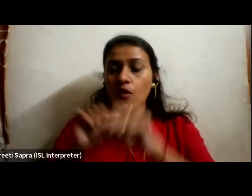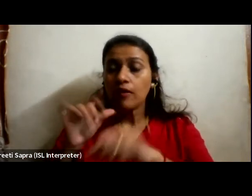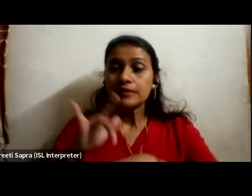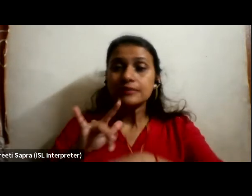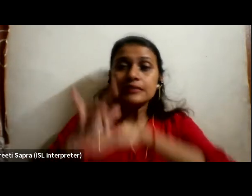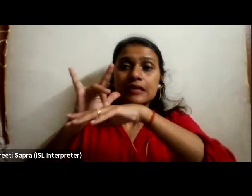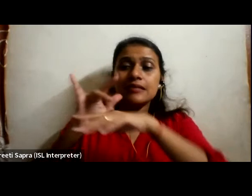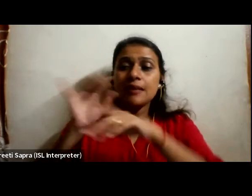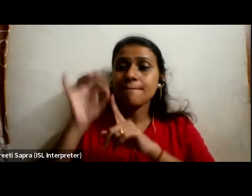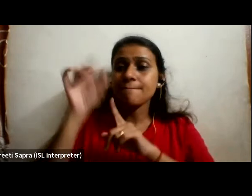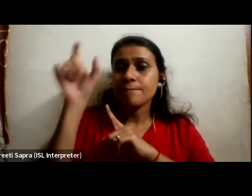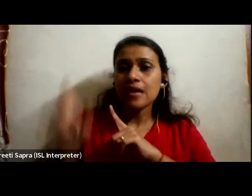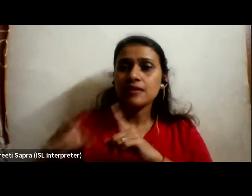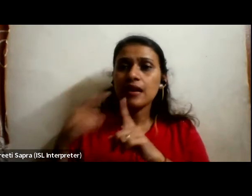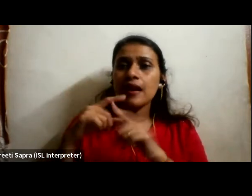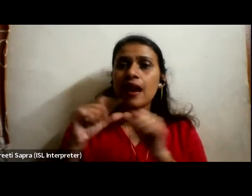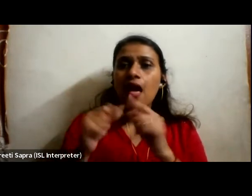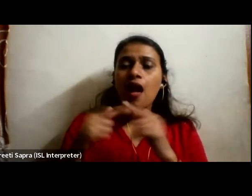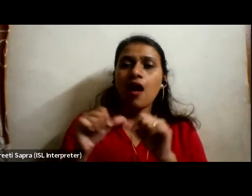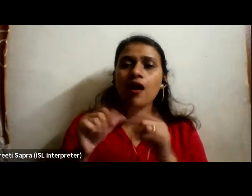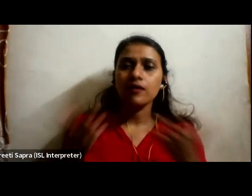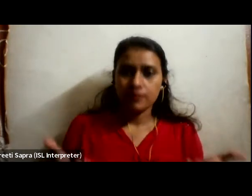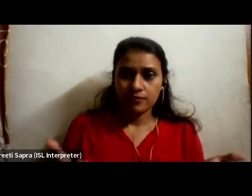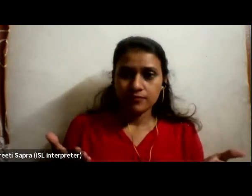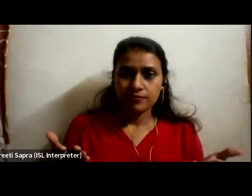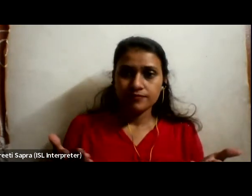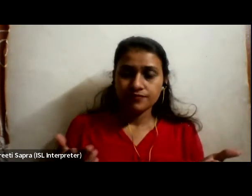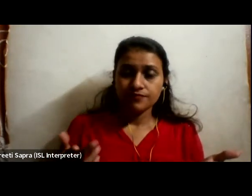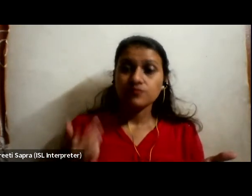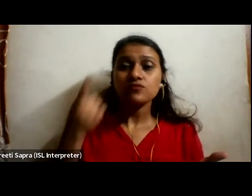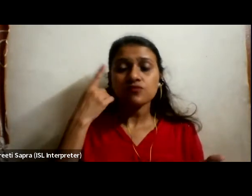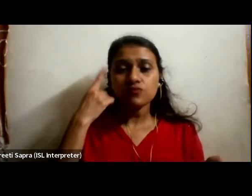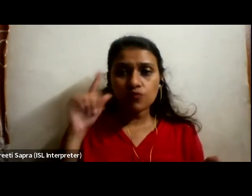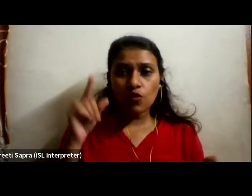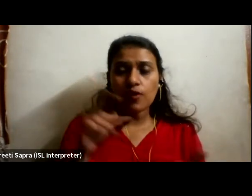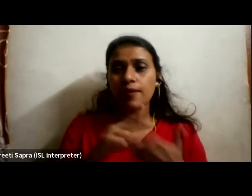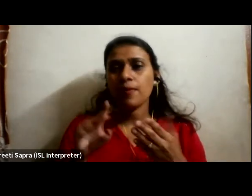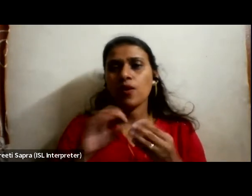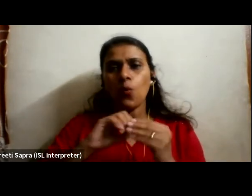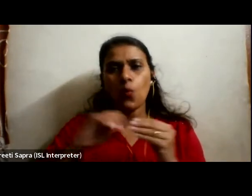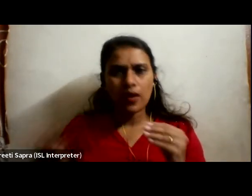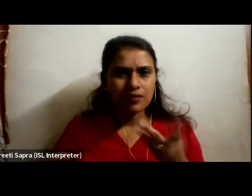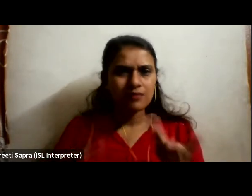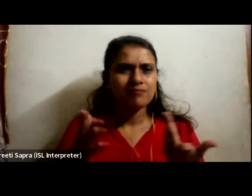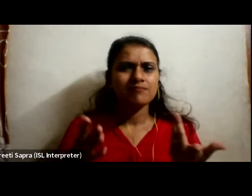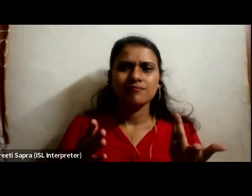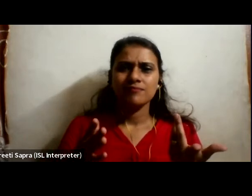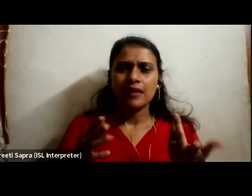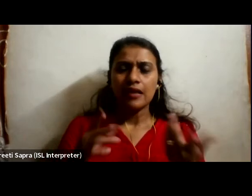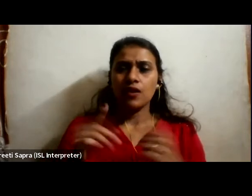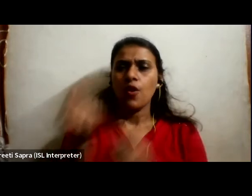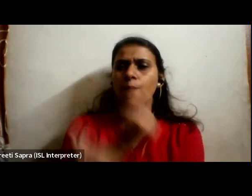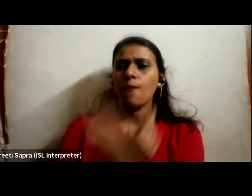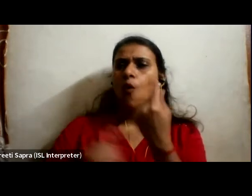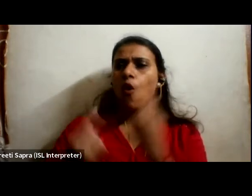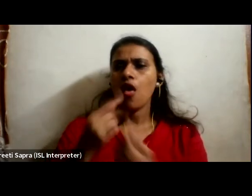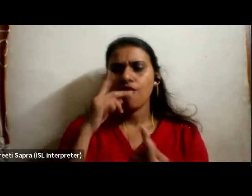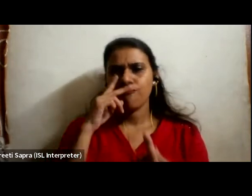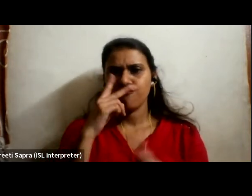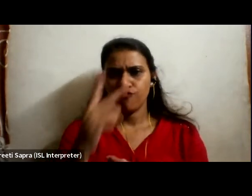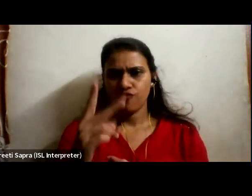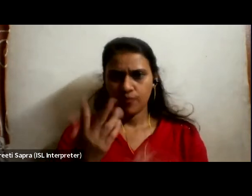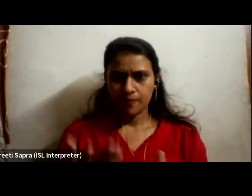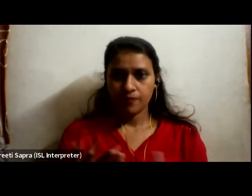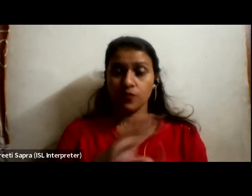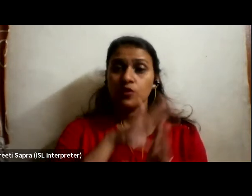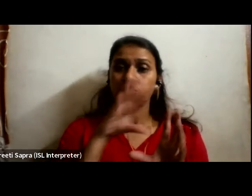personal data, such as data based on ethnicity or race, sexual orientation, political views, etc., which are